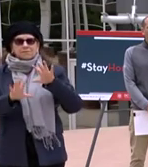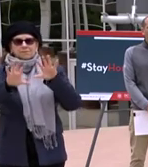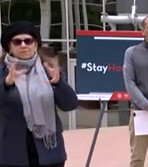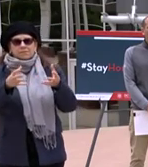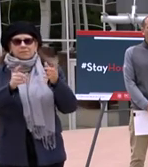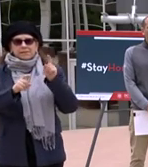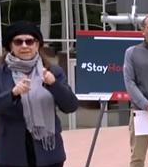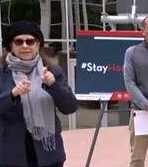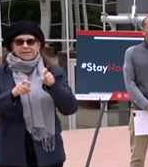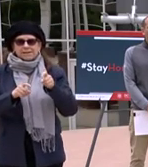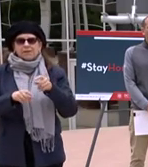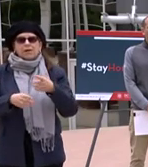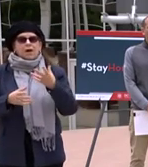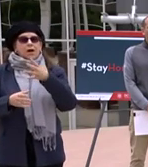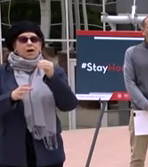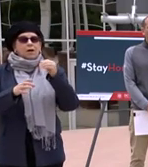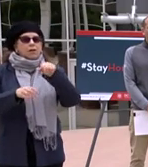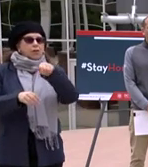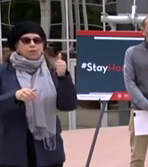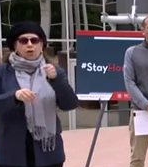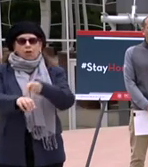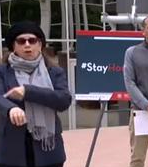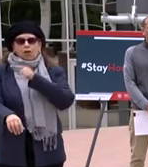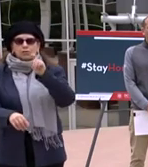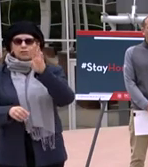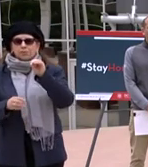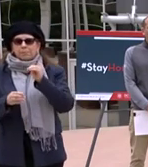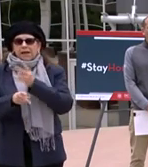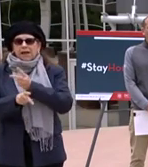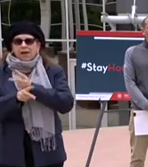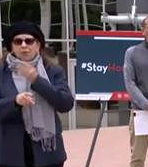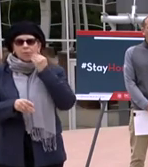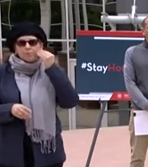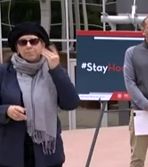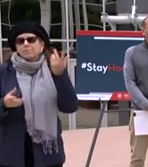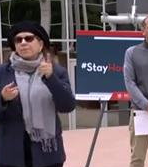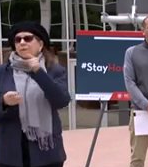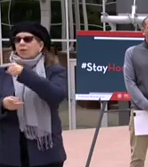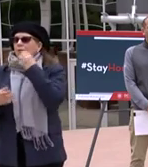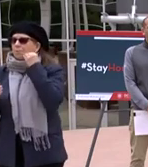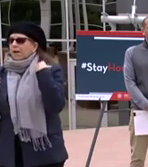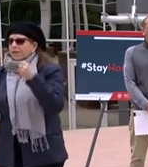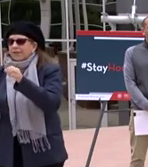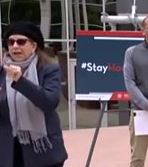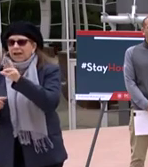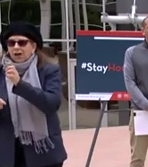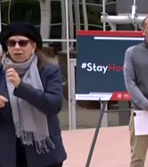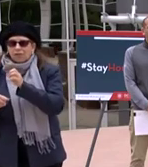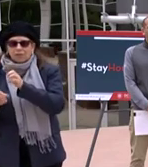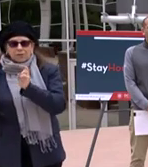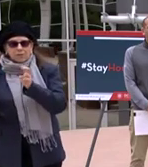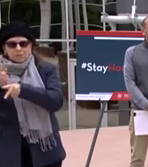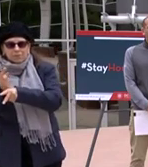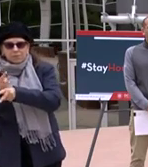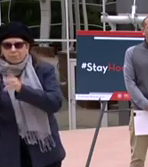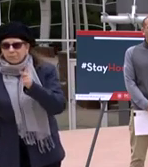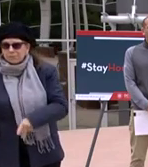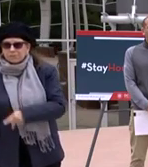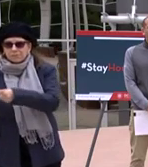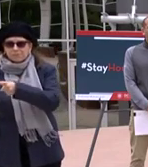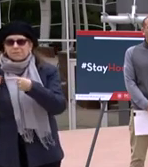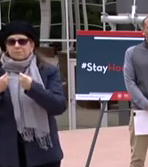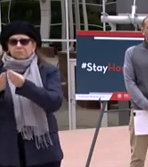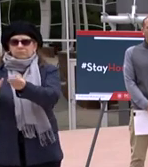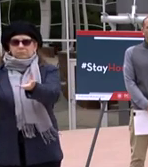care facilities, and home health aides, among others. This is being delivered. More than 70% of our